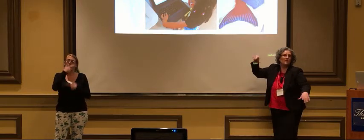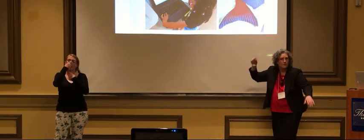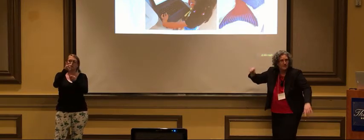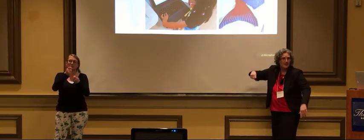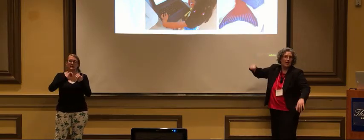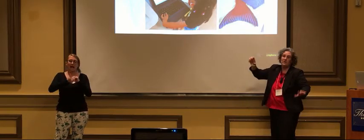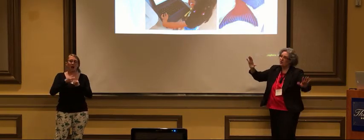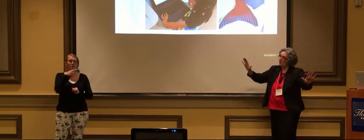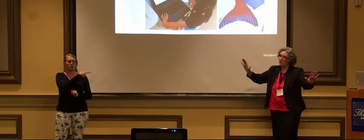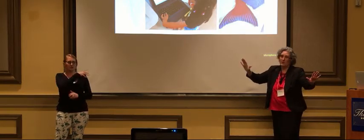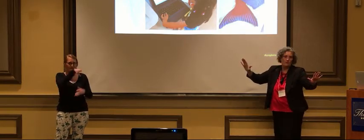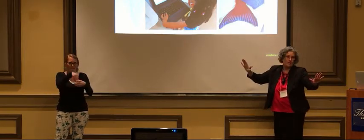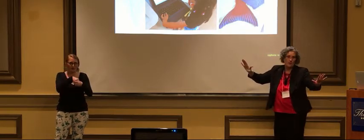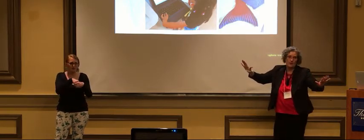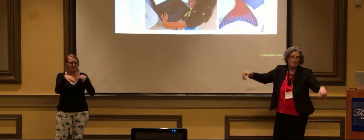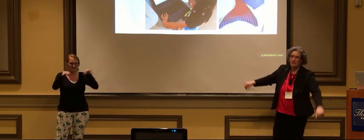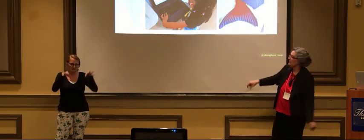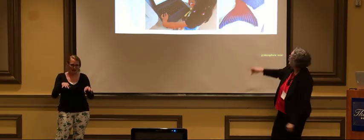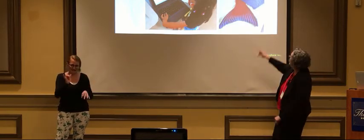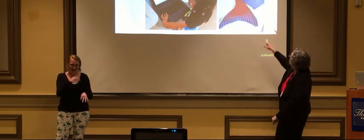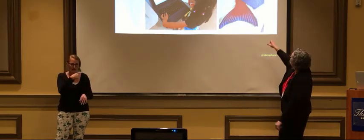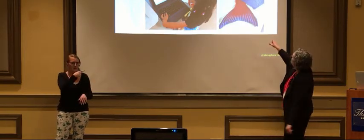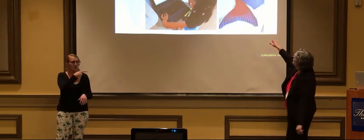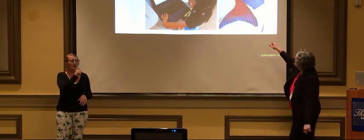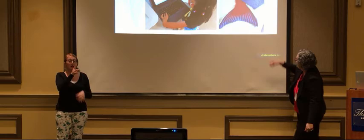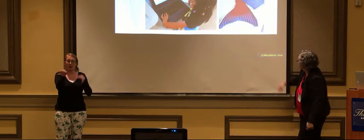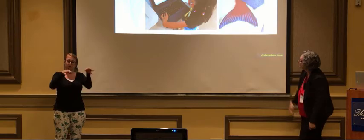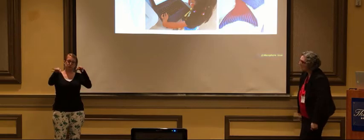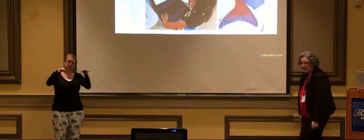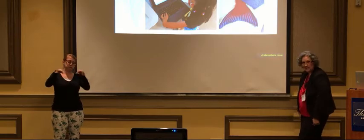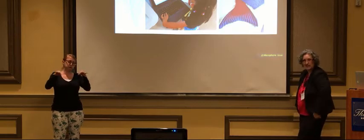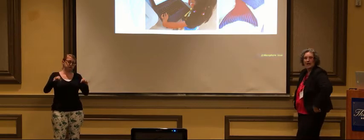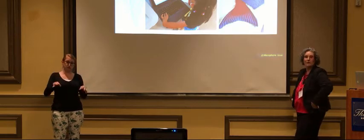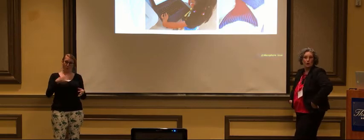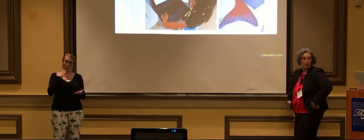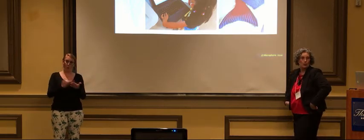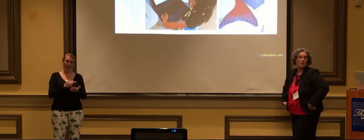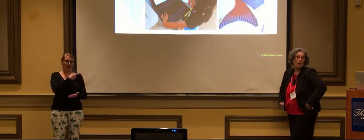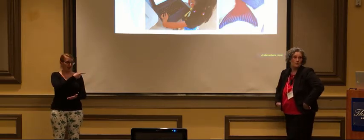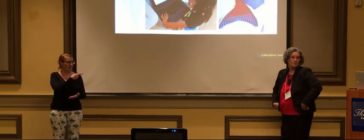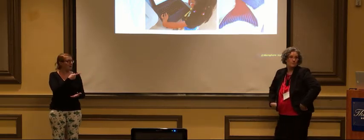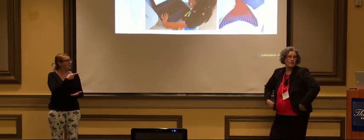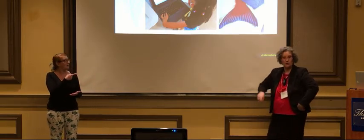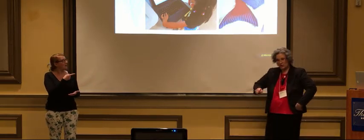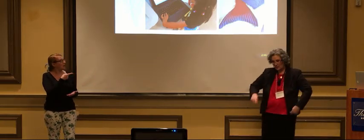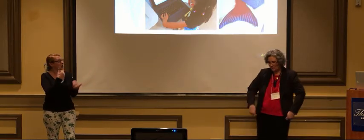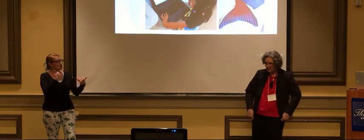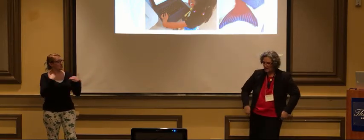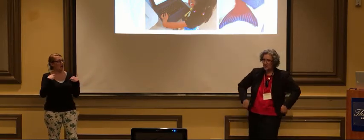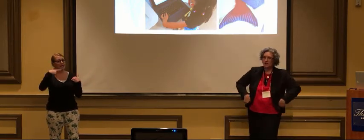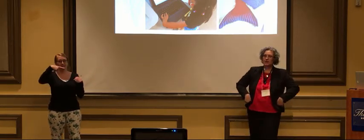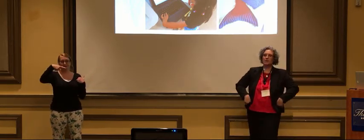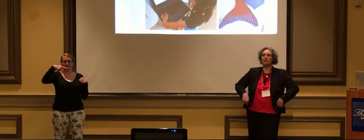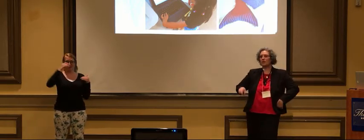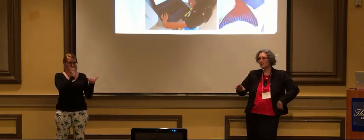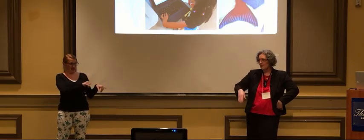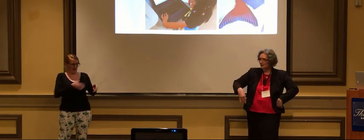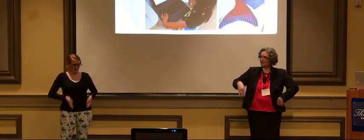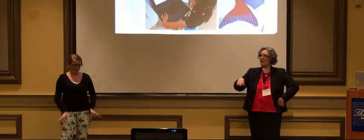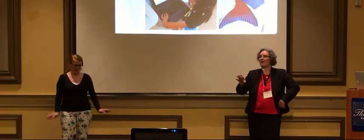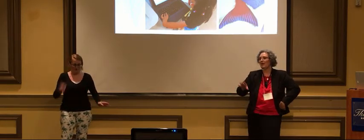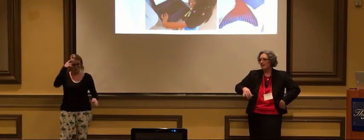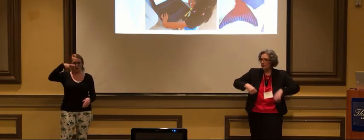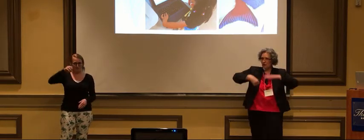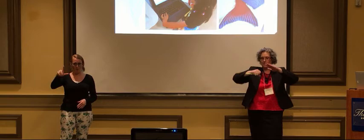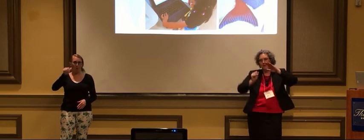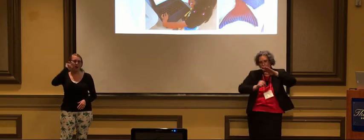how she swims in that. She explained it very well. That she has that for her pool at home, and she puts it on, and she